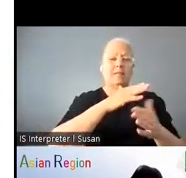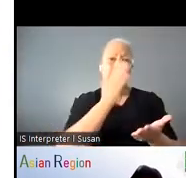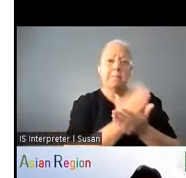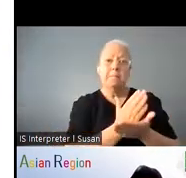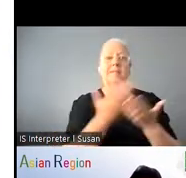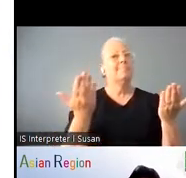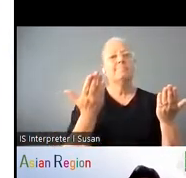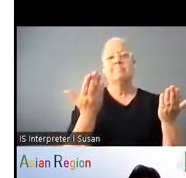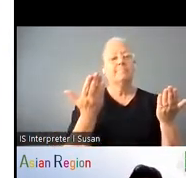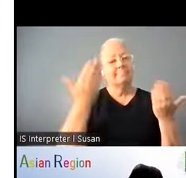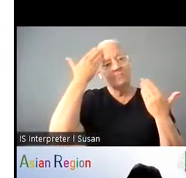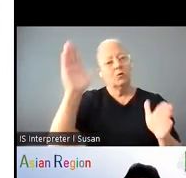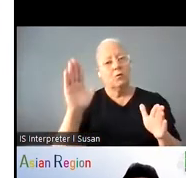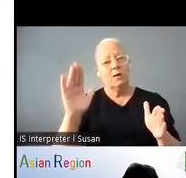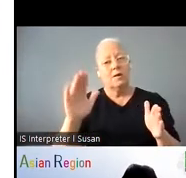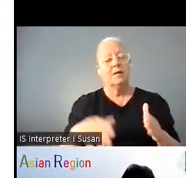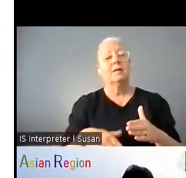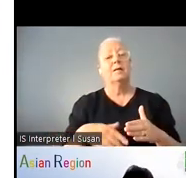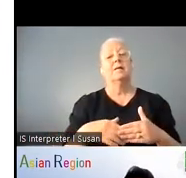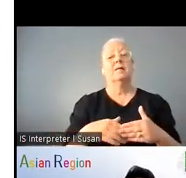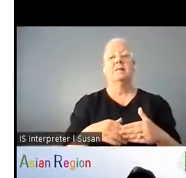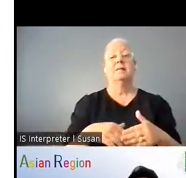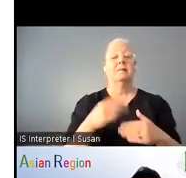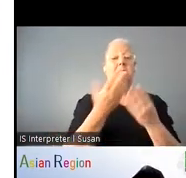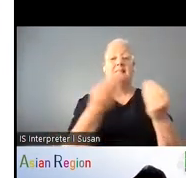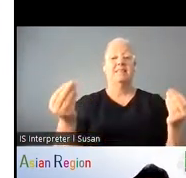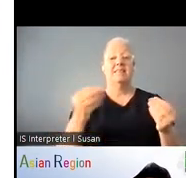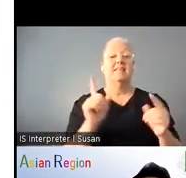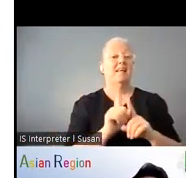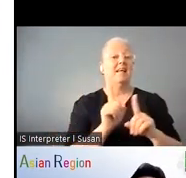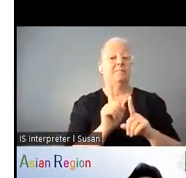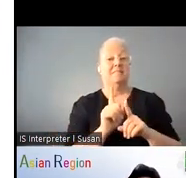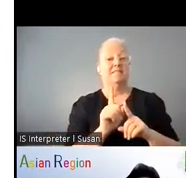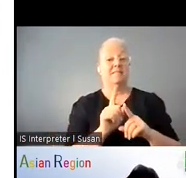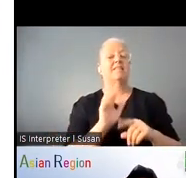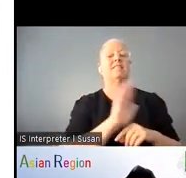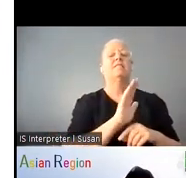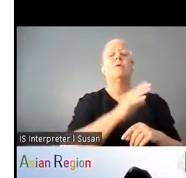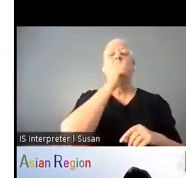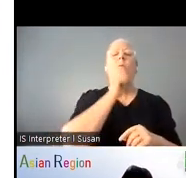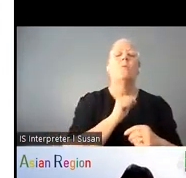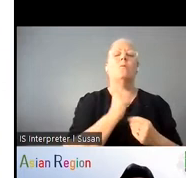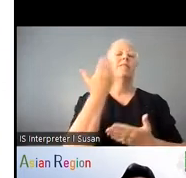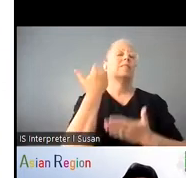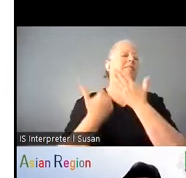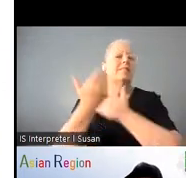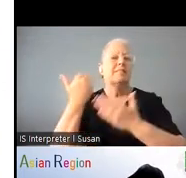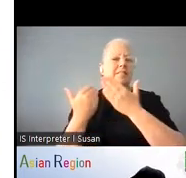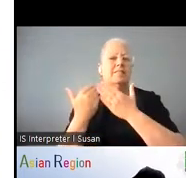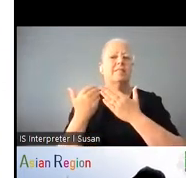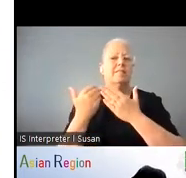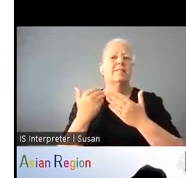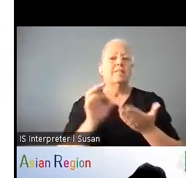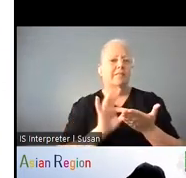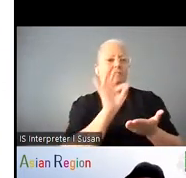no medication or medicine is not allowed at all because they use traditional or forced religious treatment to quote